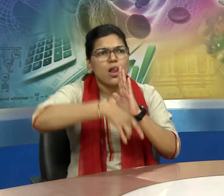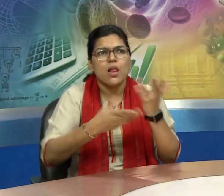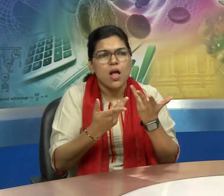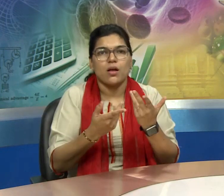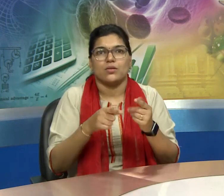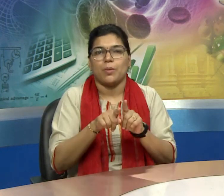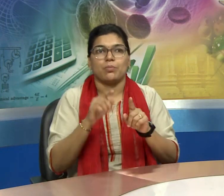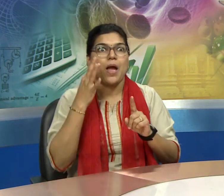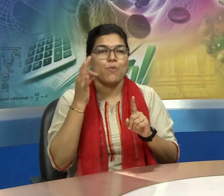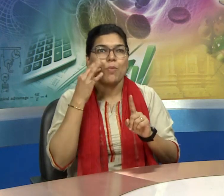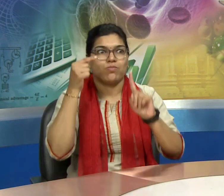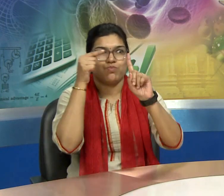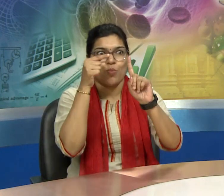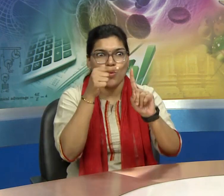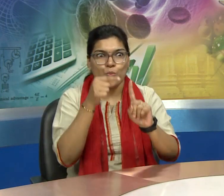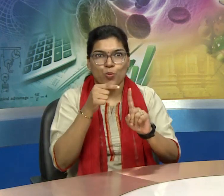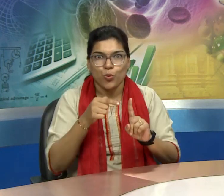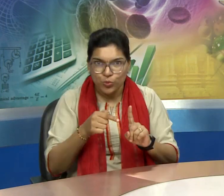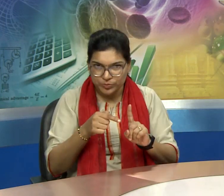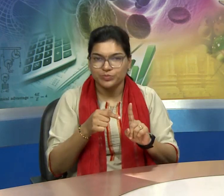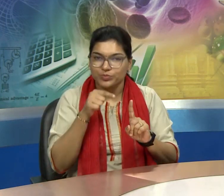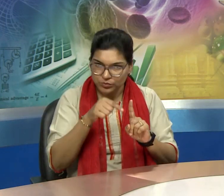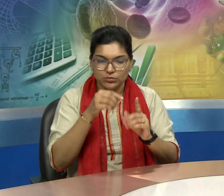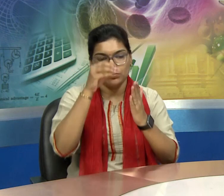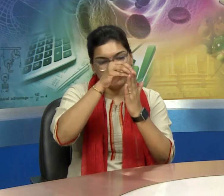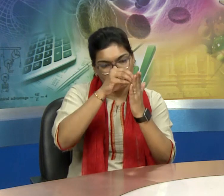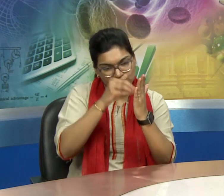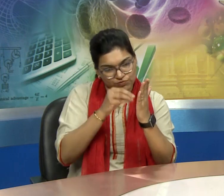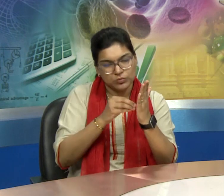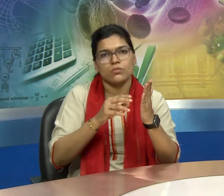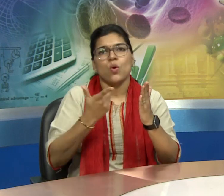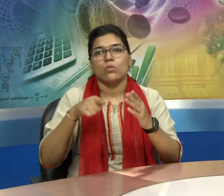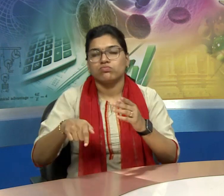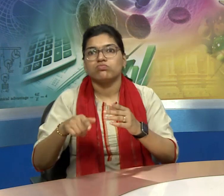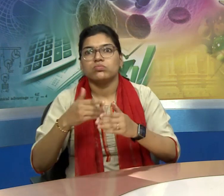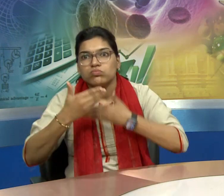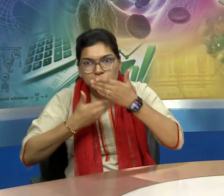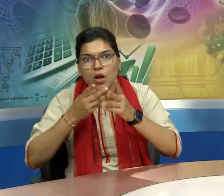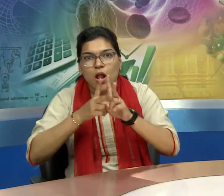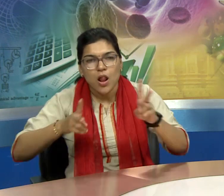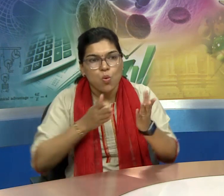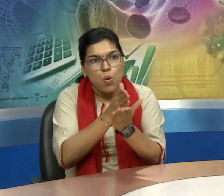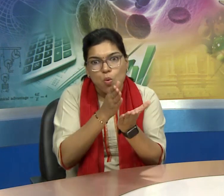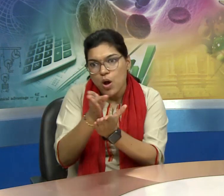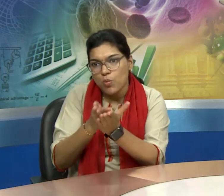layers, and the information is provided in bullet form. Like if there is